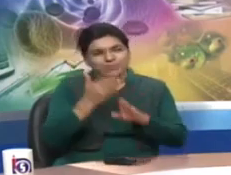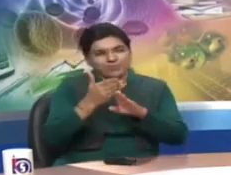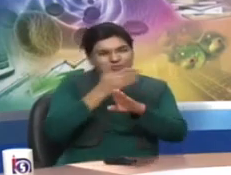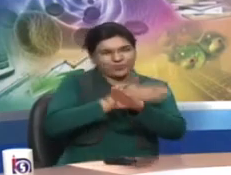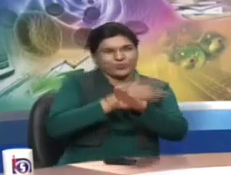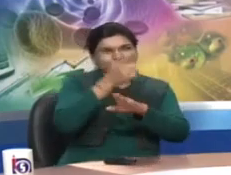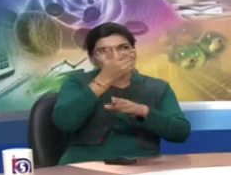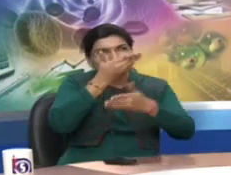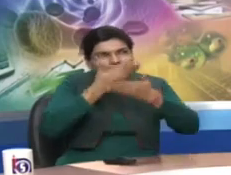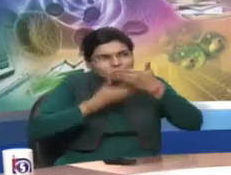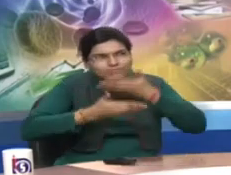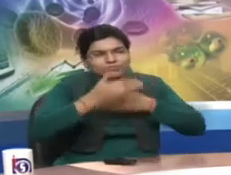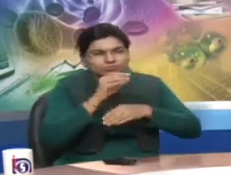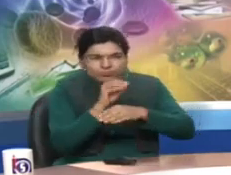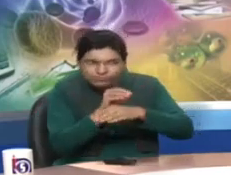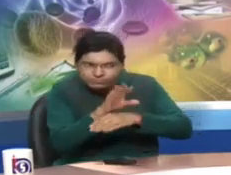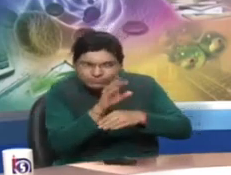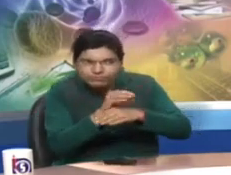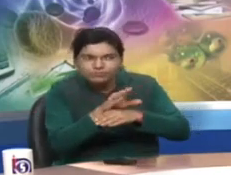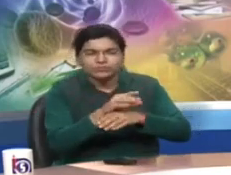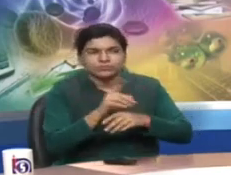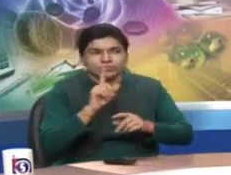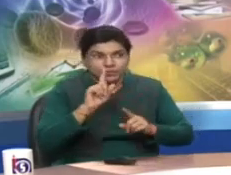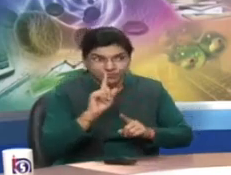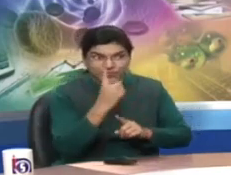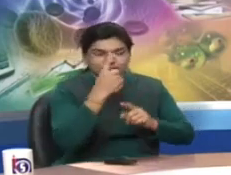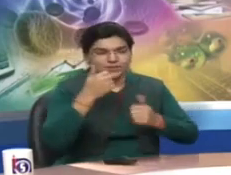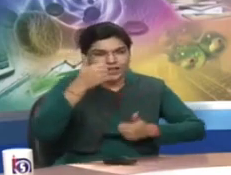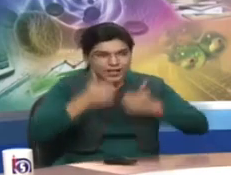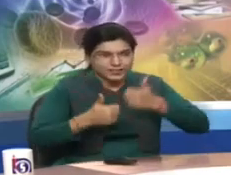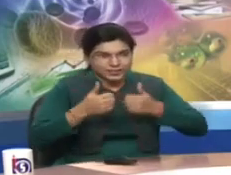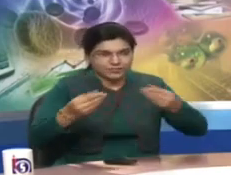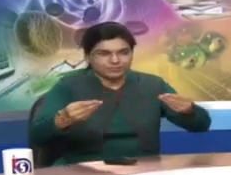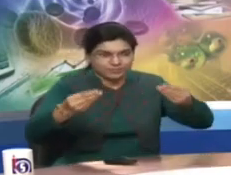Yes, my first rank slipped to the second.